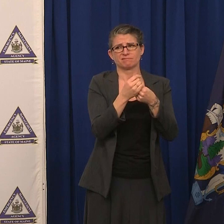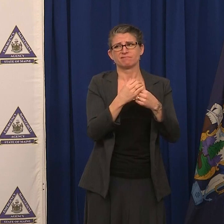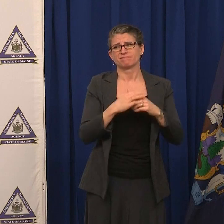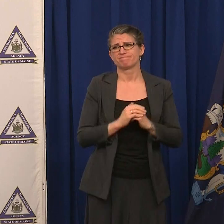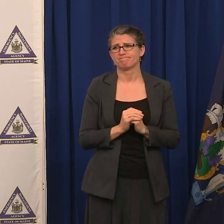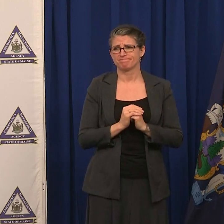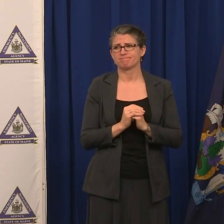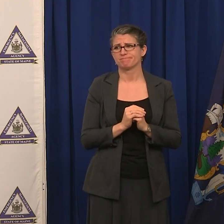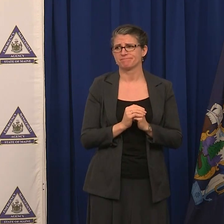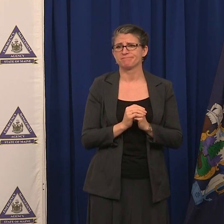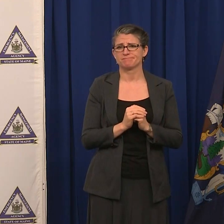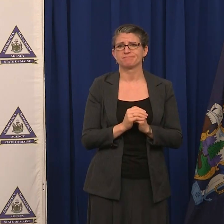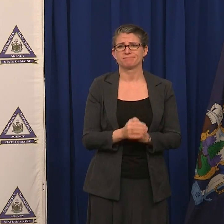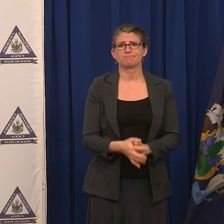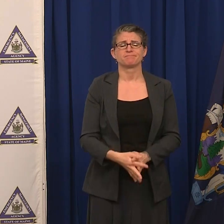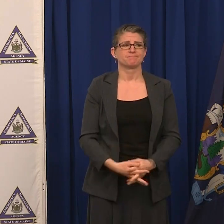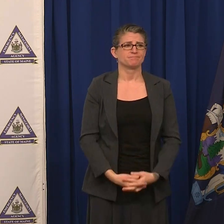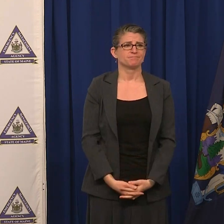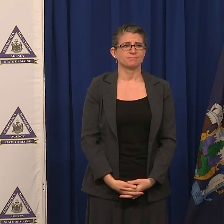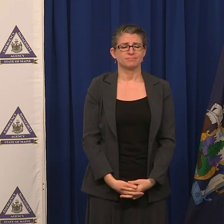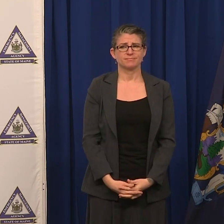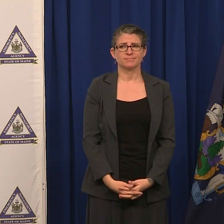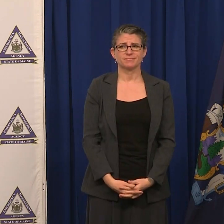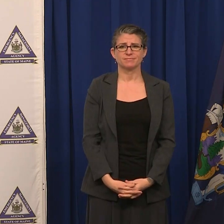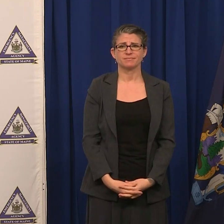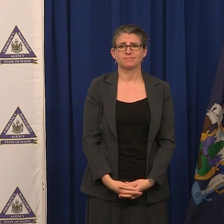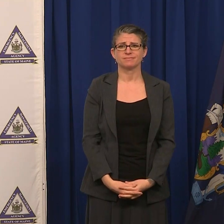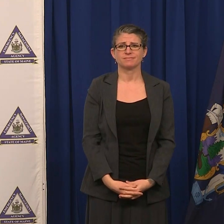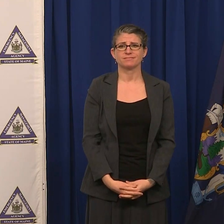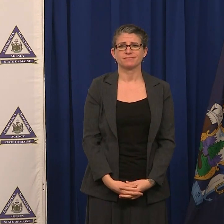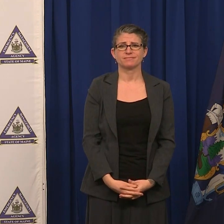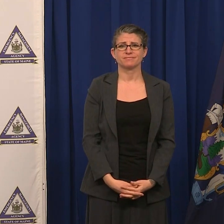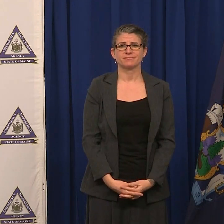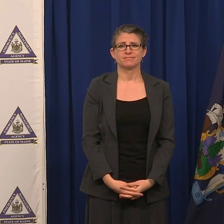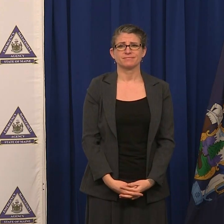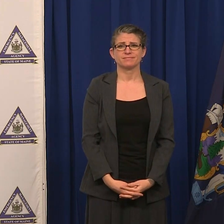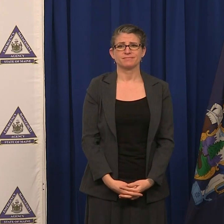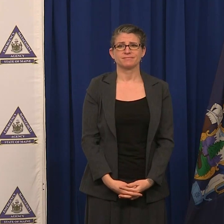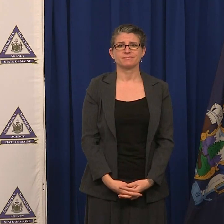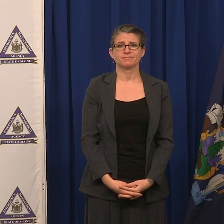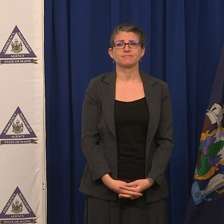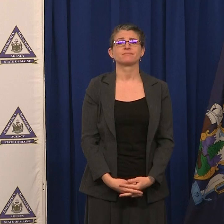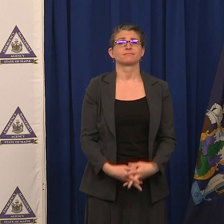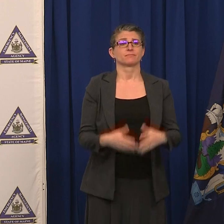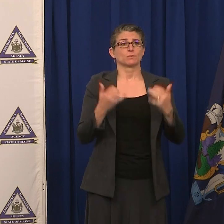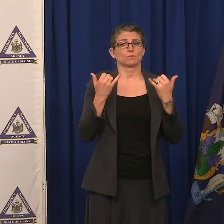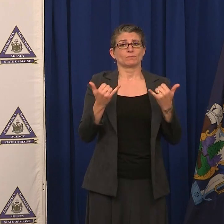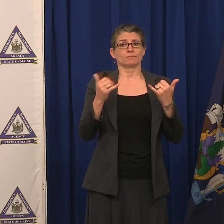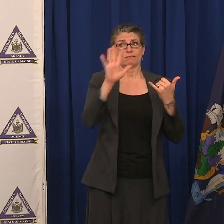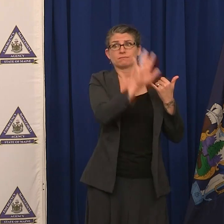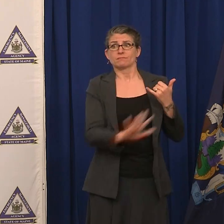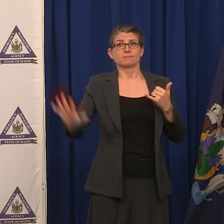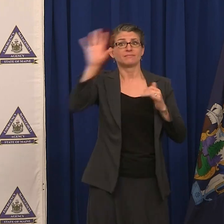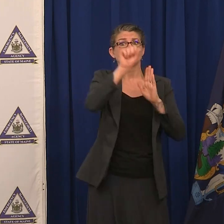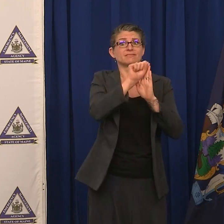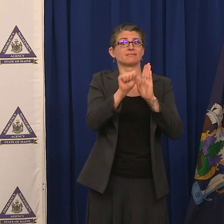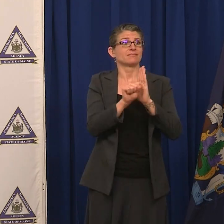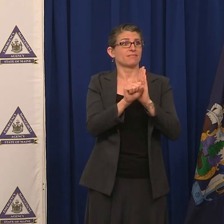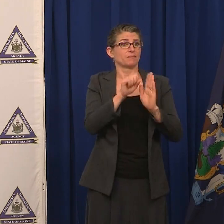I'd like next to provide an update on the number of cases statewide, as well as some other information about those